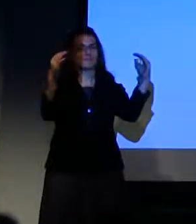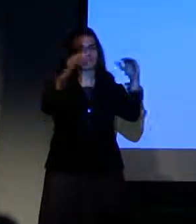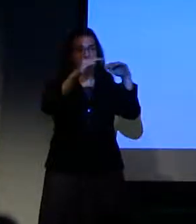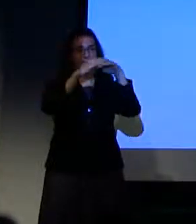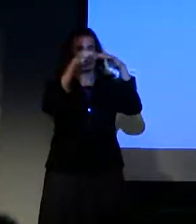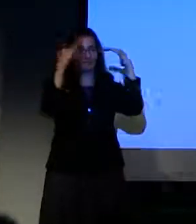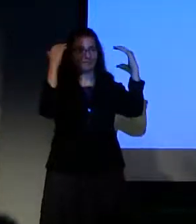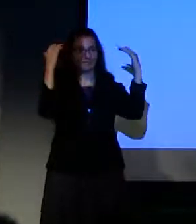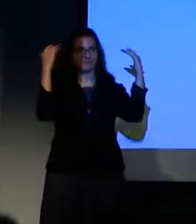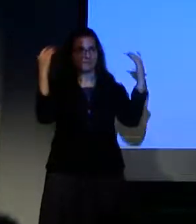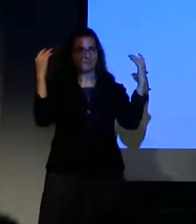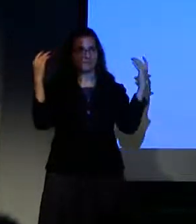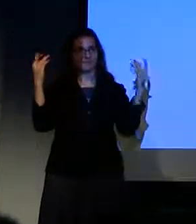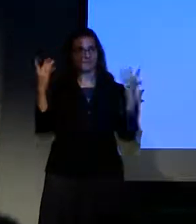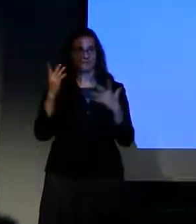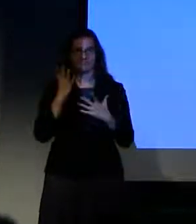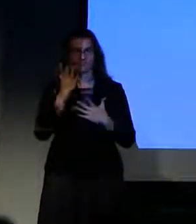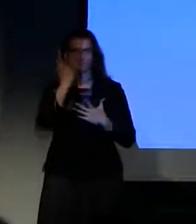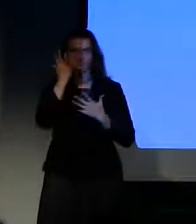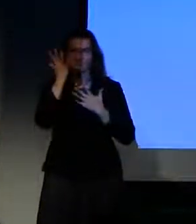Oh, bashful and feminine.